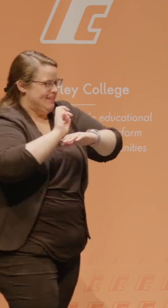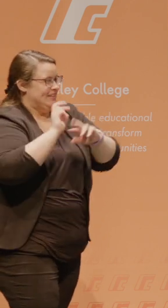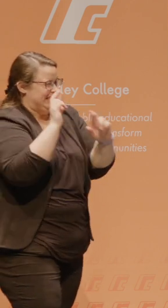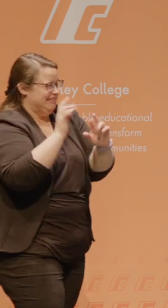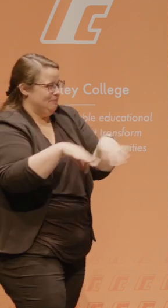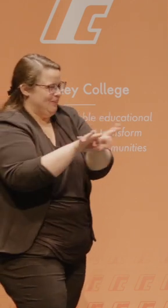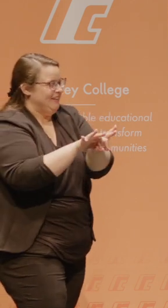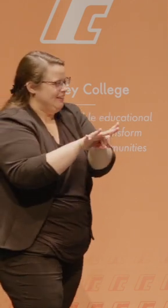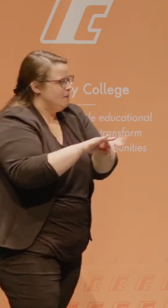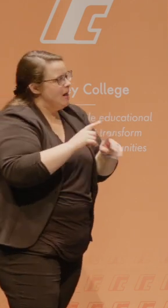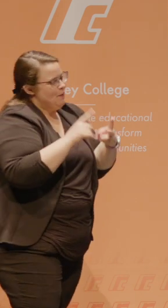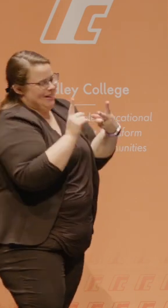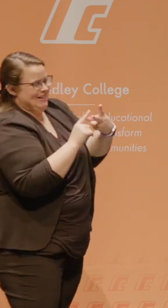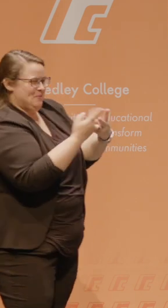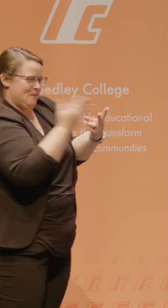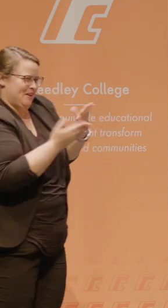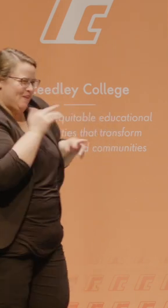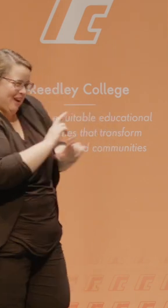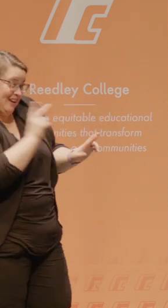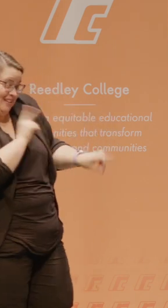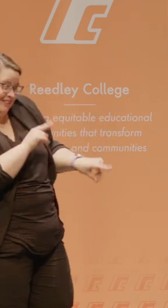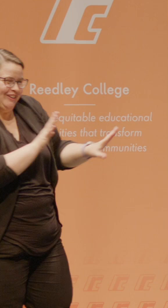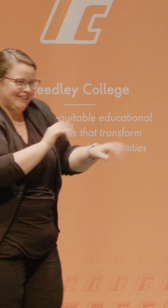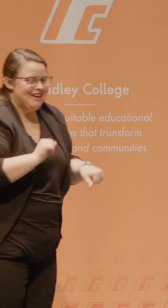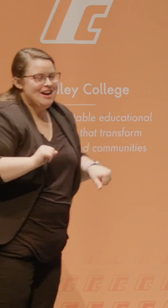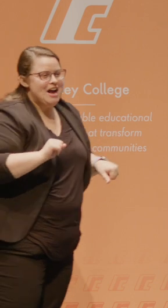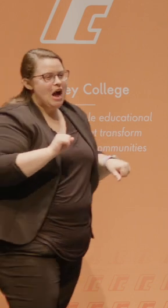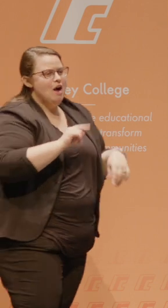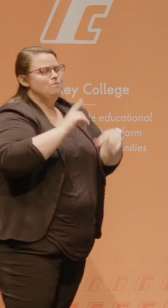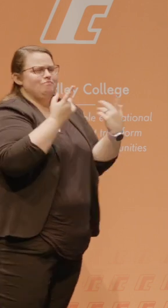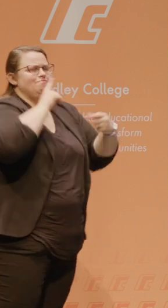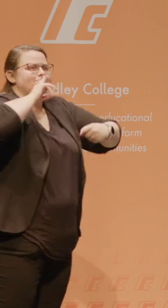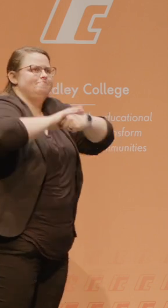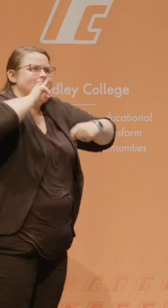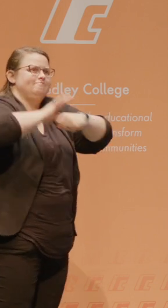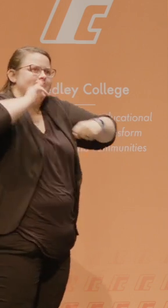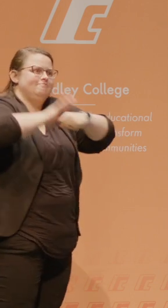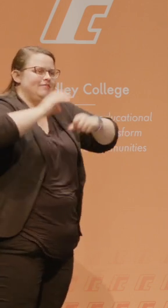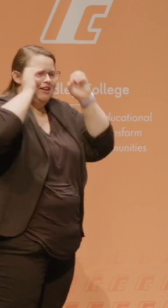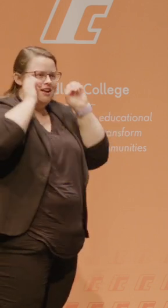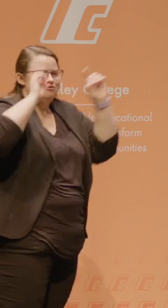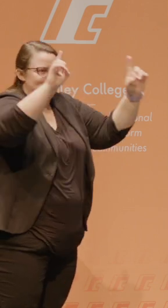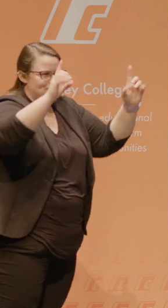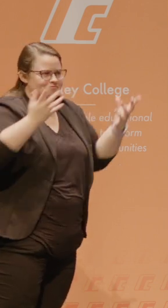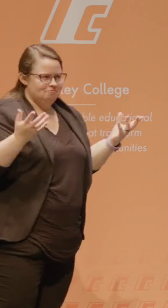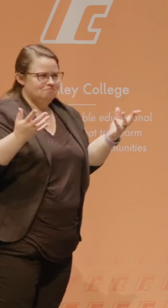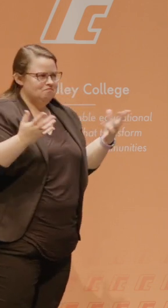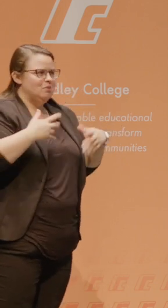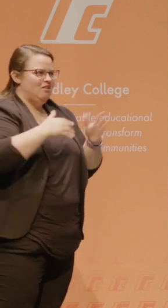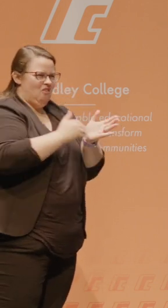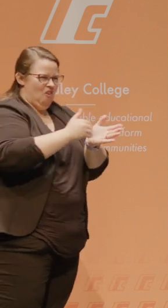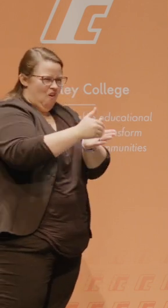might not be ready to answer. There's all this promise about education, and too often we've seen a lot